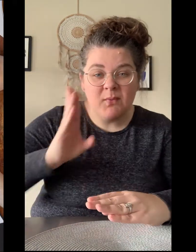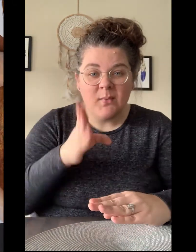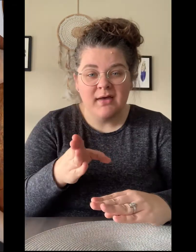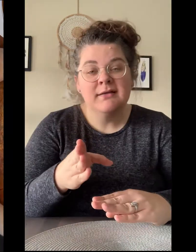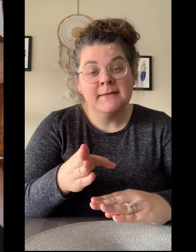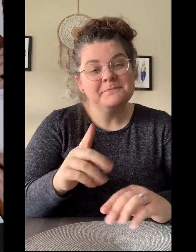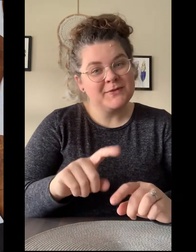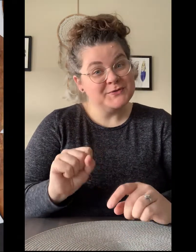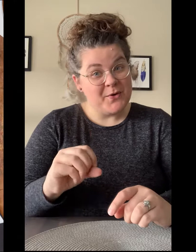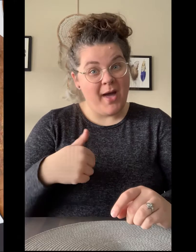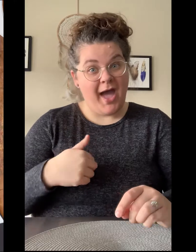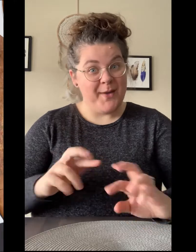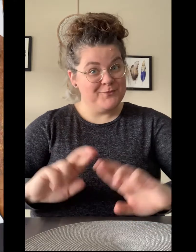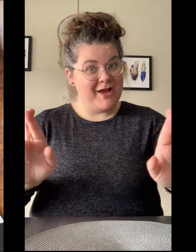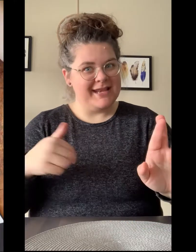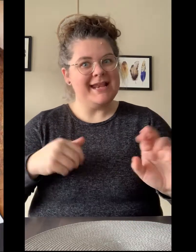So I did make another one